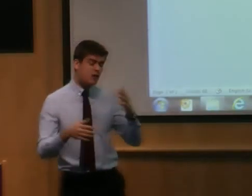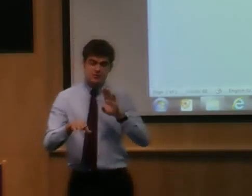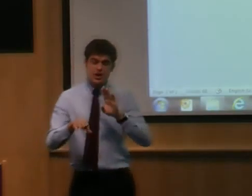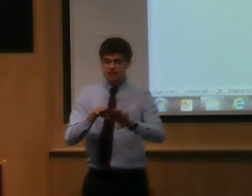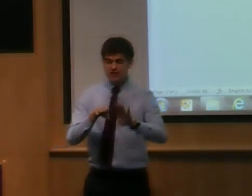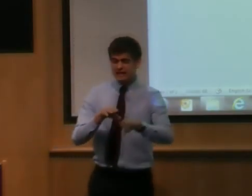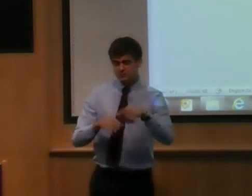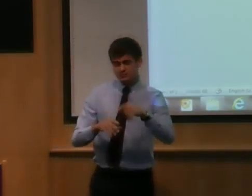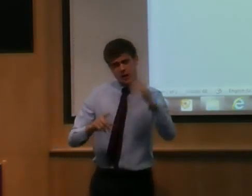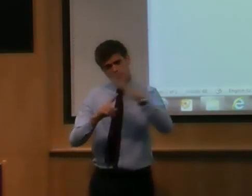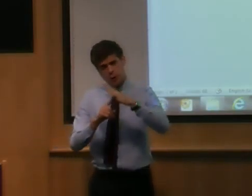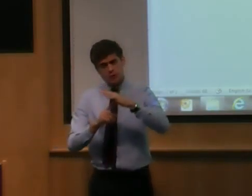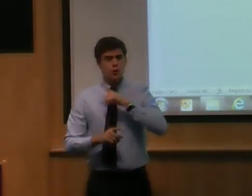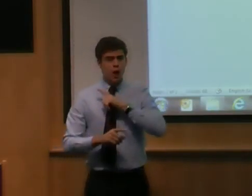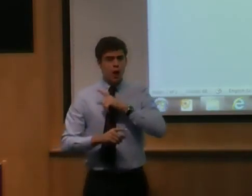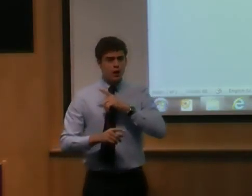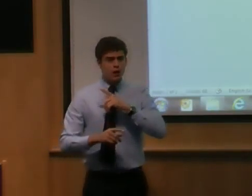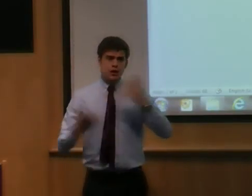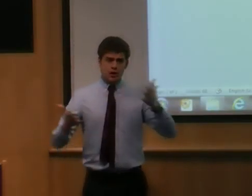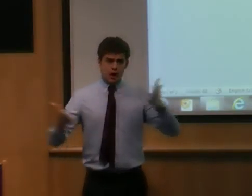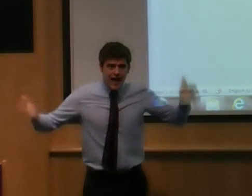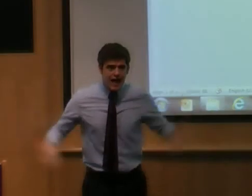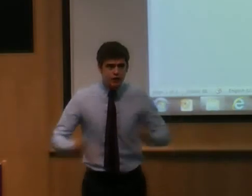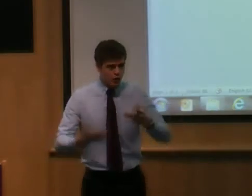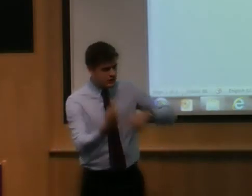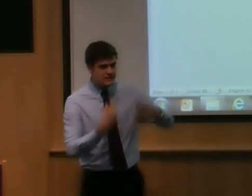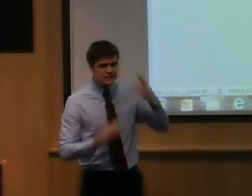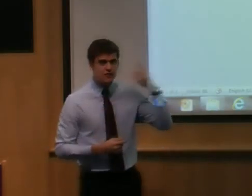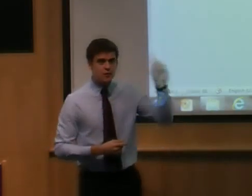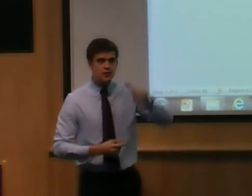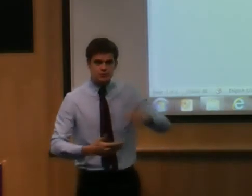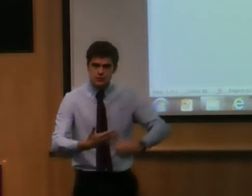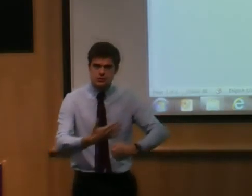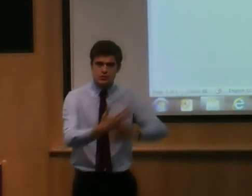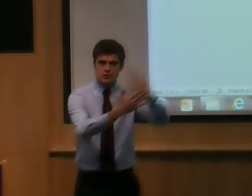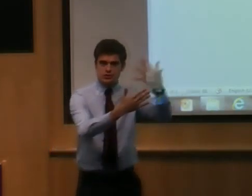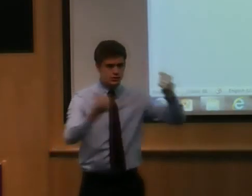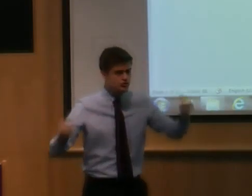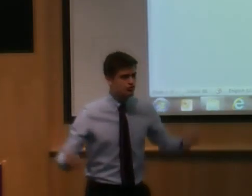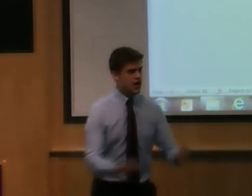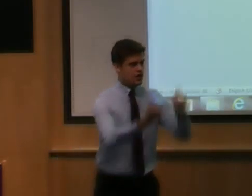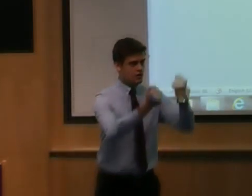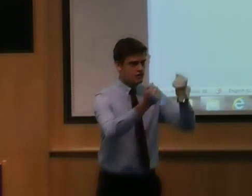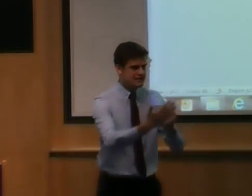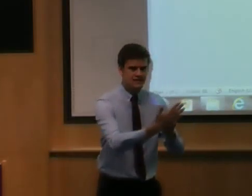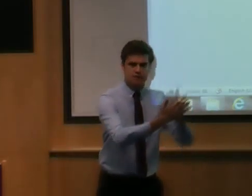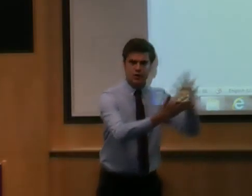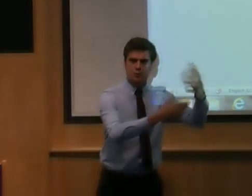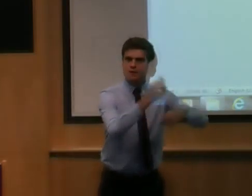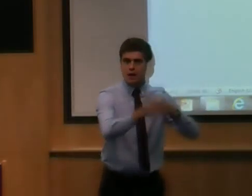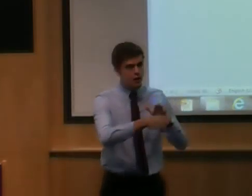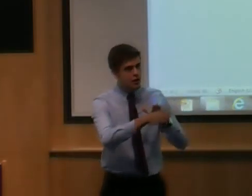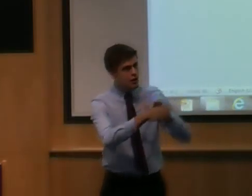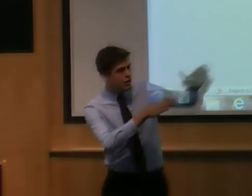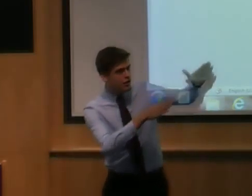community. And then with training, now this is really important because we should be encouraging deaf people to drive, to